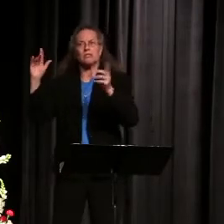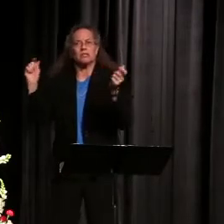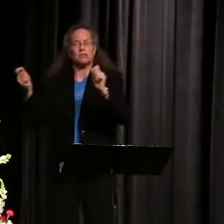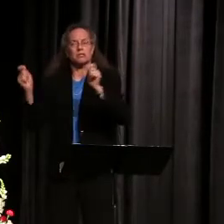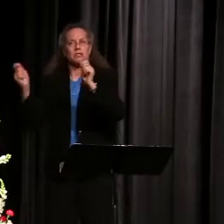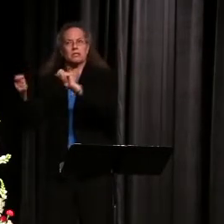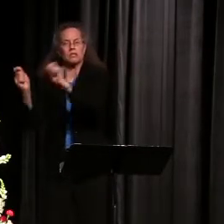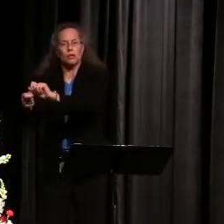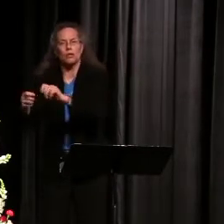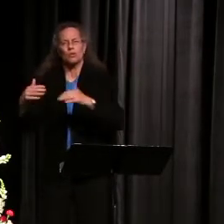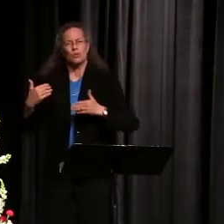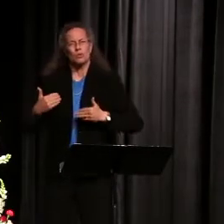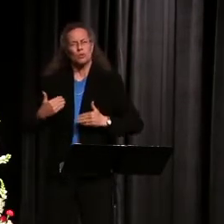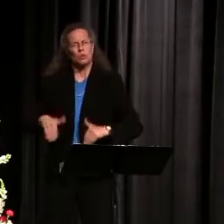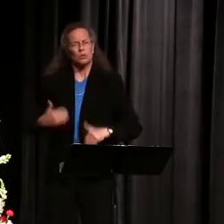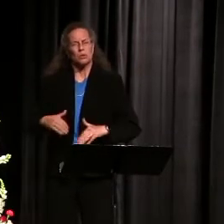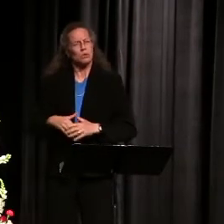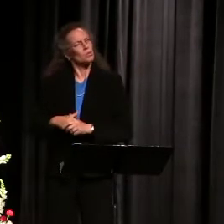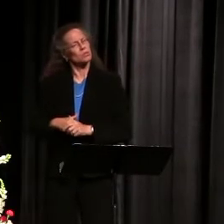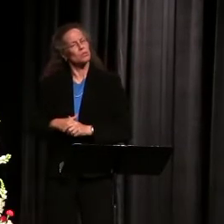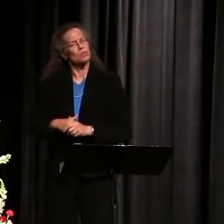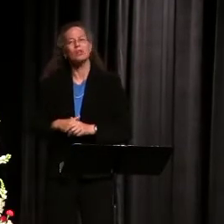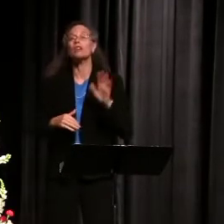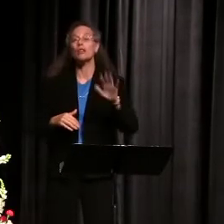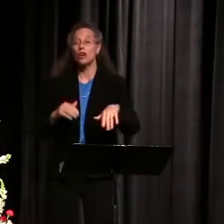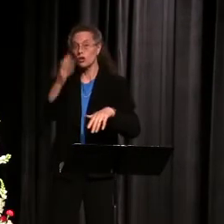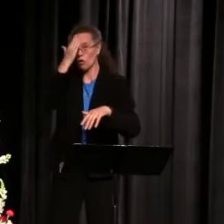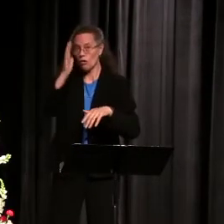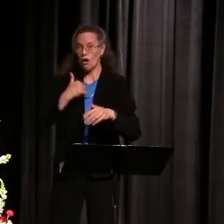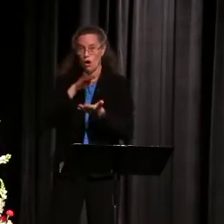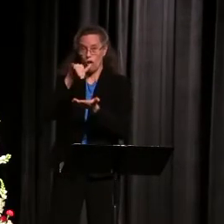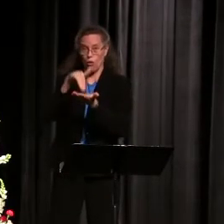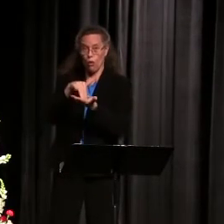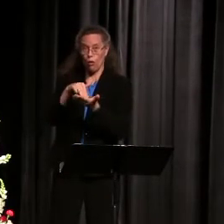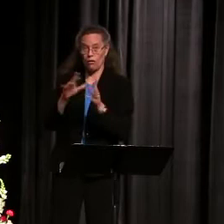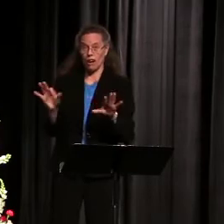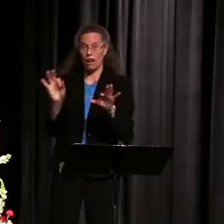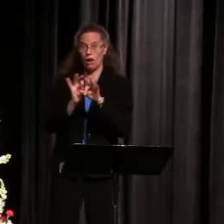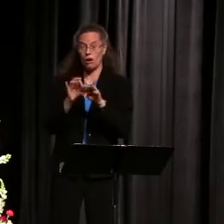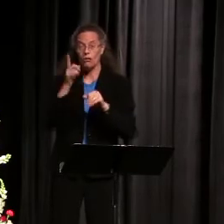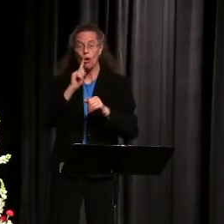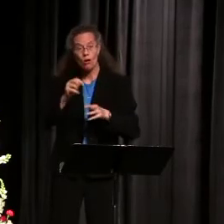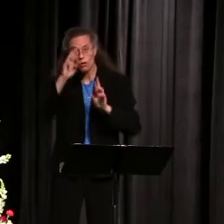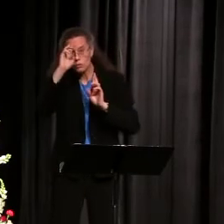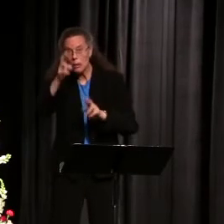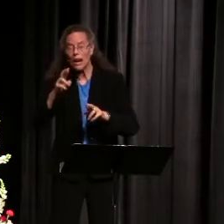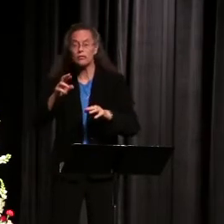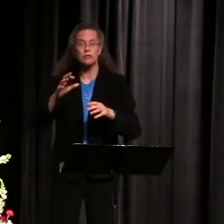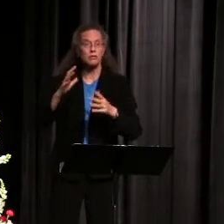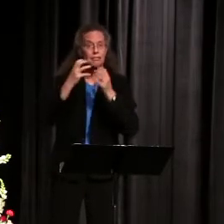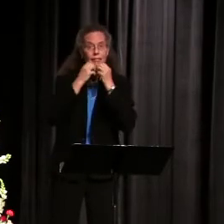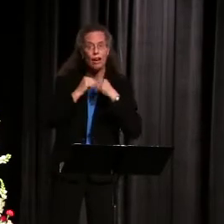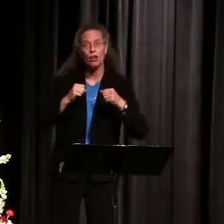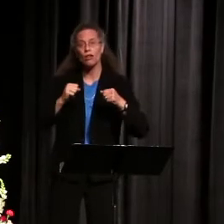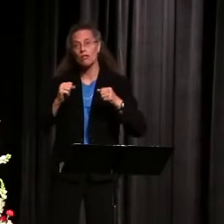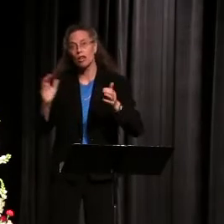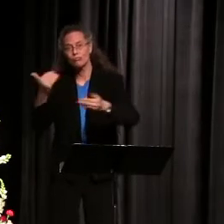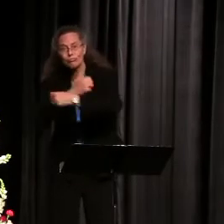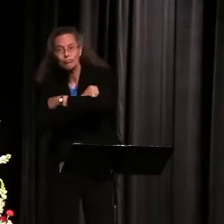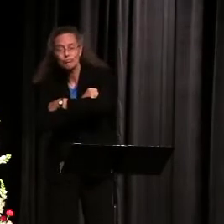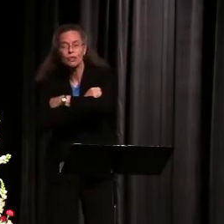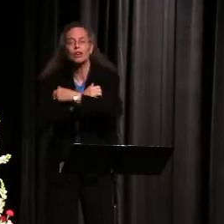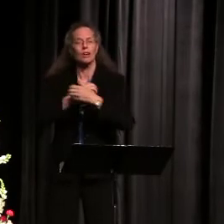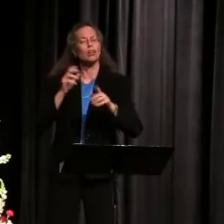more important. As you know, our core values of civility, awareness, respect, and embracing each other have been taught